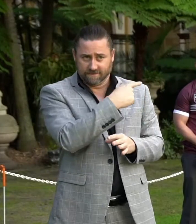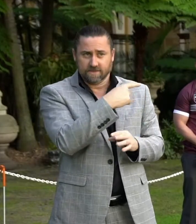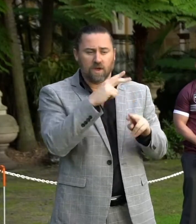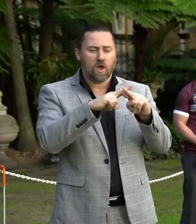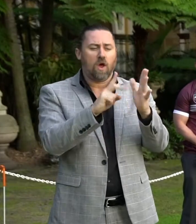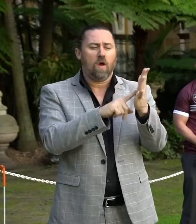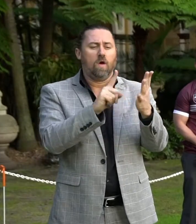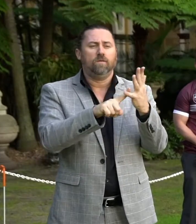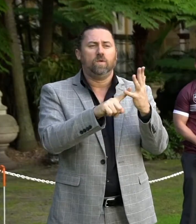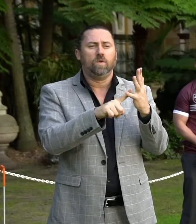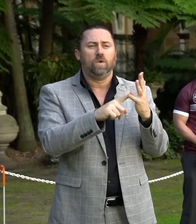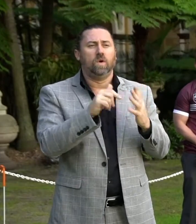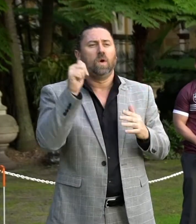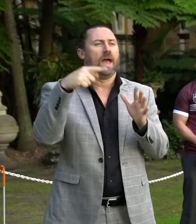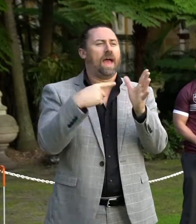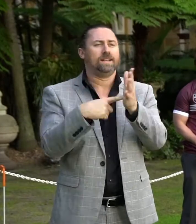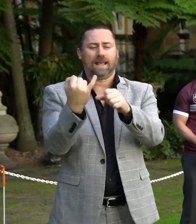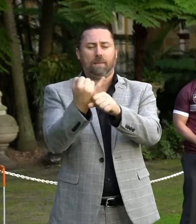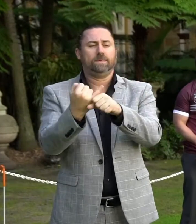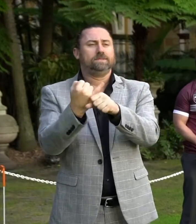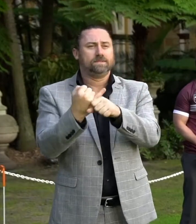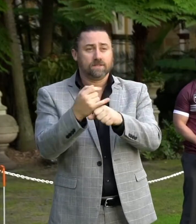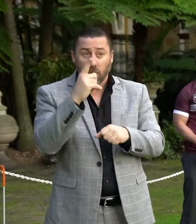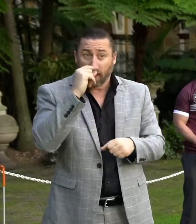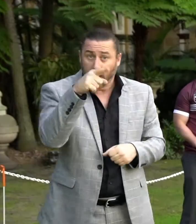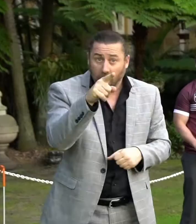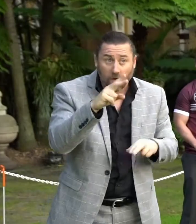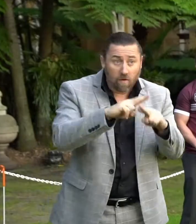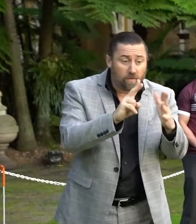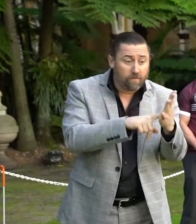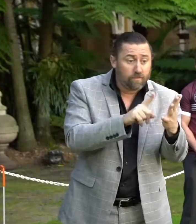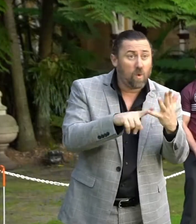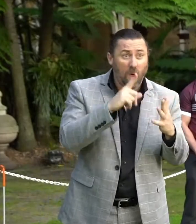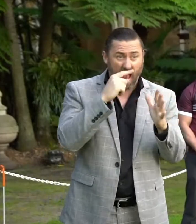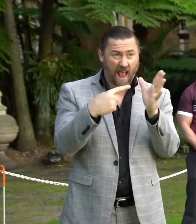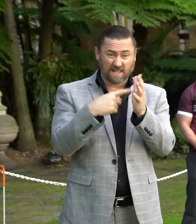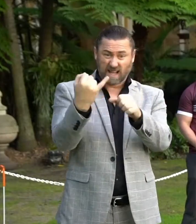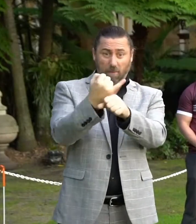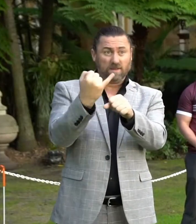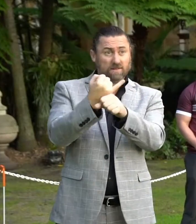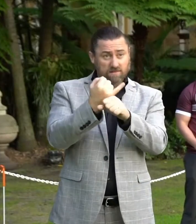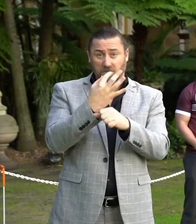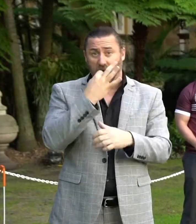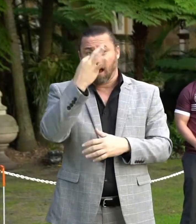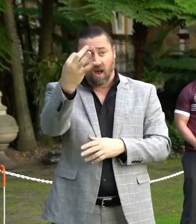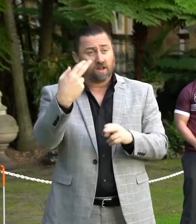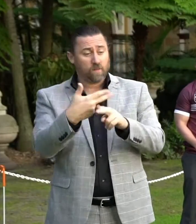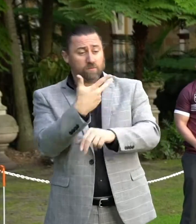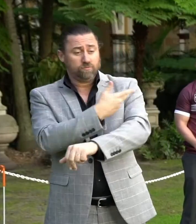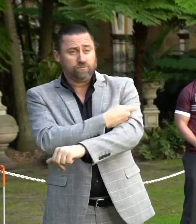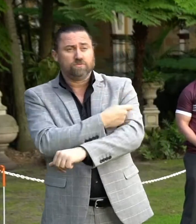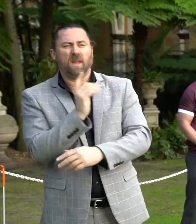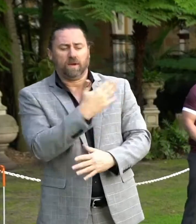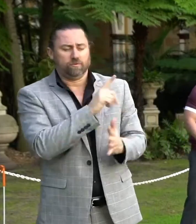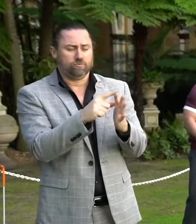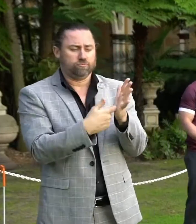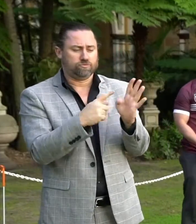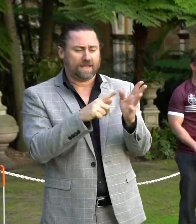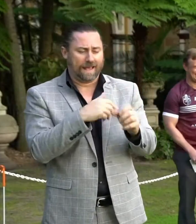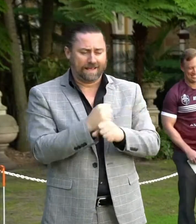flu vaccine at a pharmacy, so you can get your flu vaccine at pharmacies as well. And I'll hand over to Dr. Young.